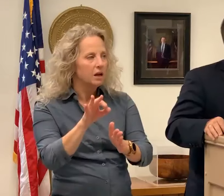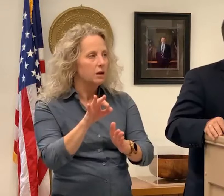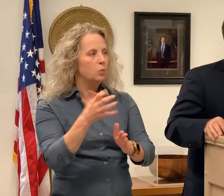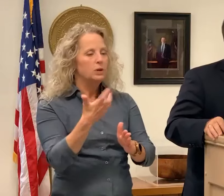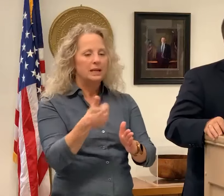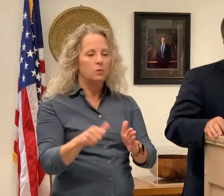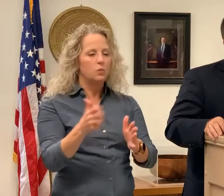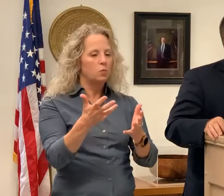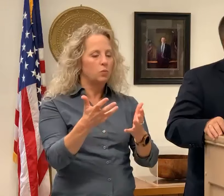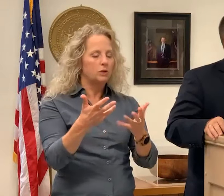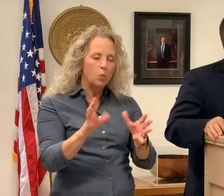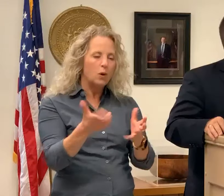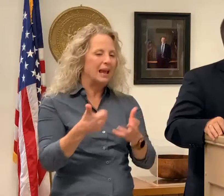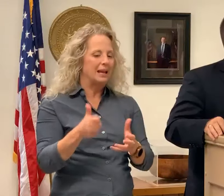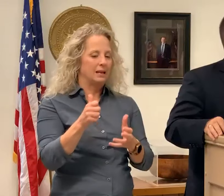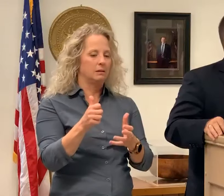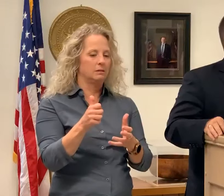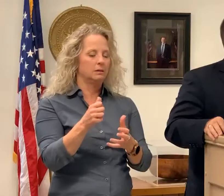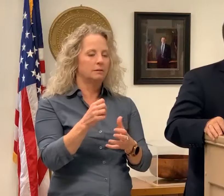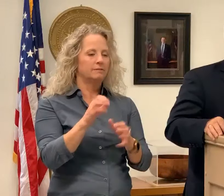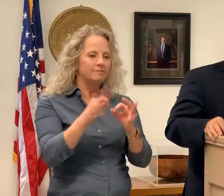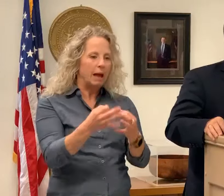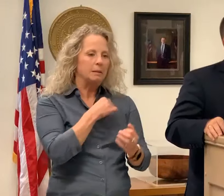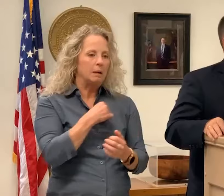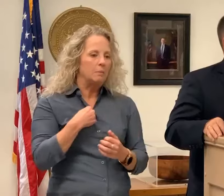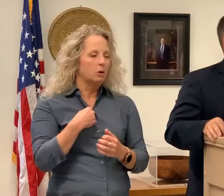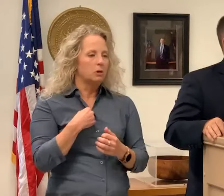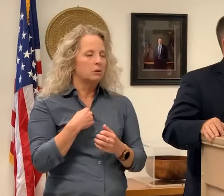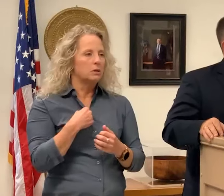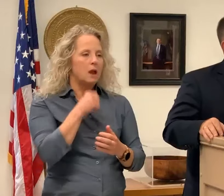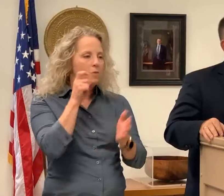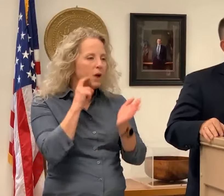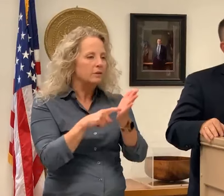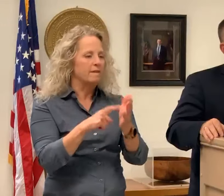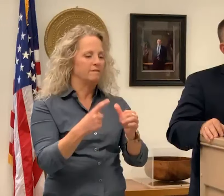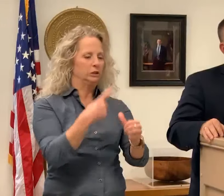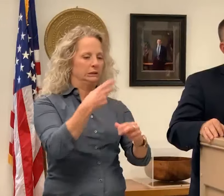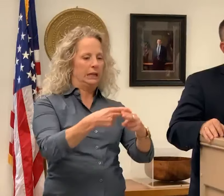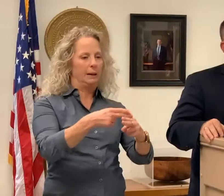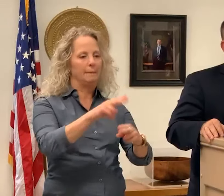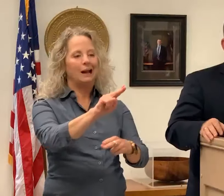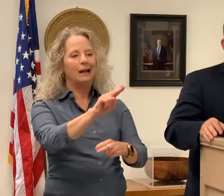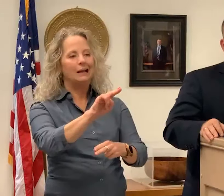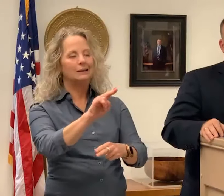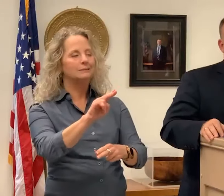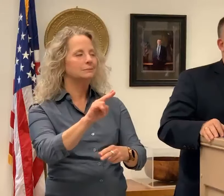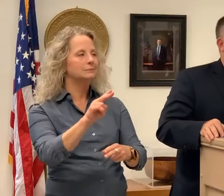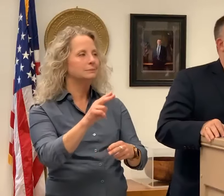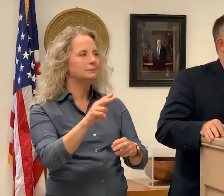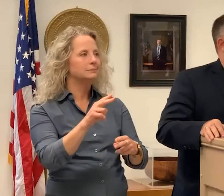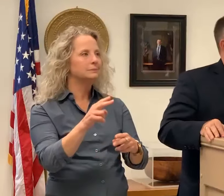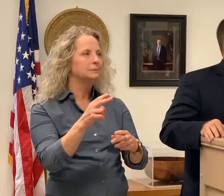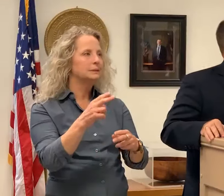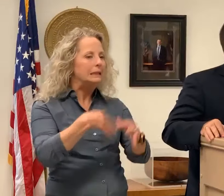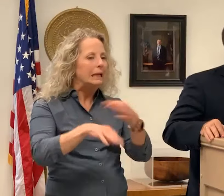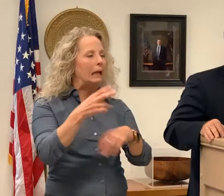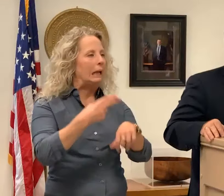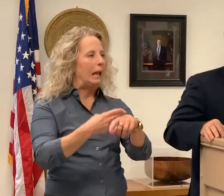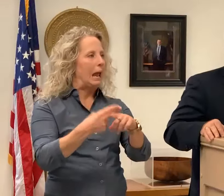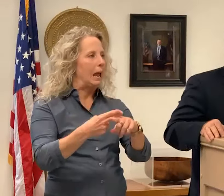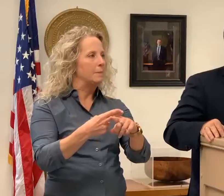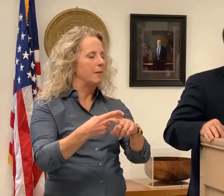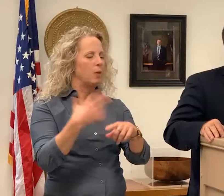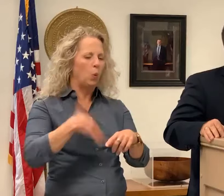one to not be recognized if we just had a first name or we had a nickname. So that was challenging because it led people